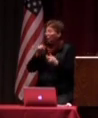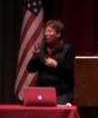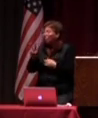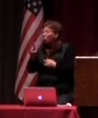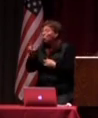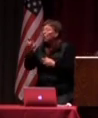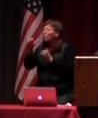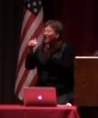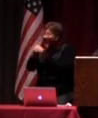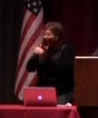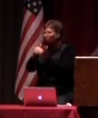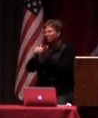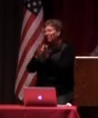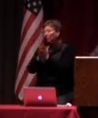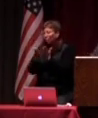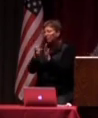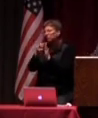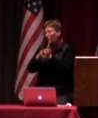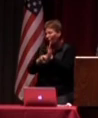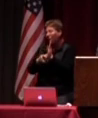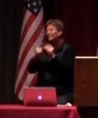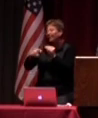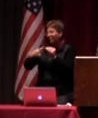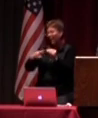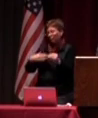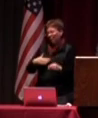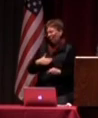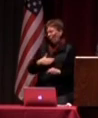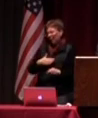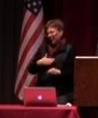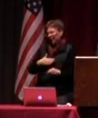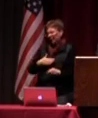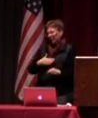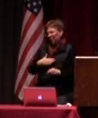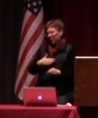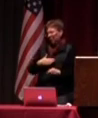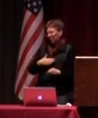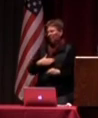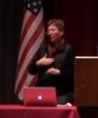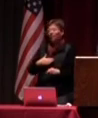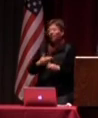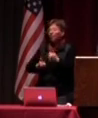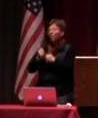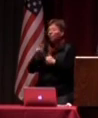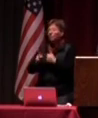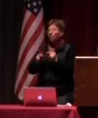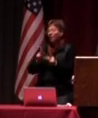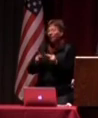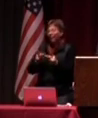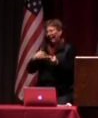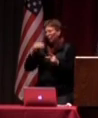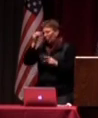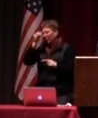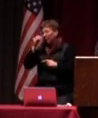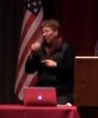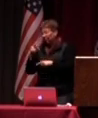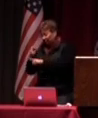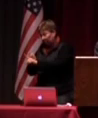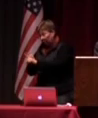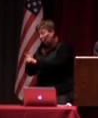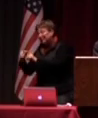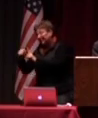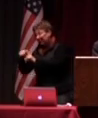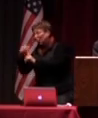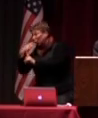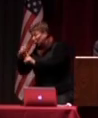Napoleon. These debates have taken many forms. They can be very simple. Was he good or was he bad? Already 70 years ago, a